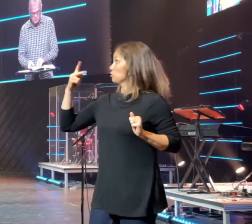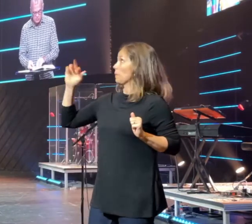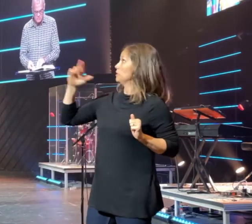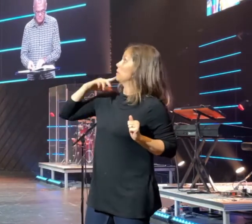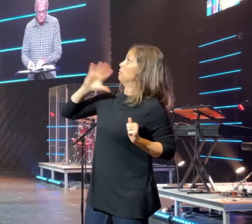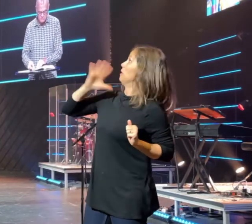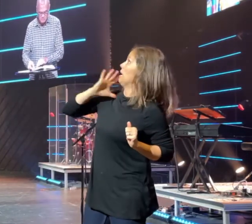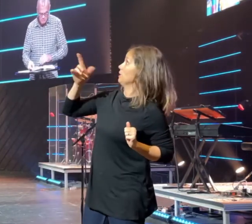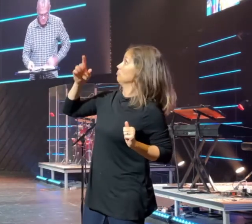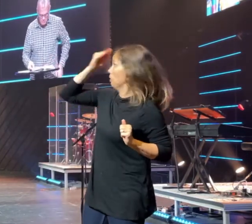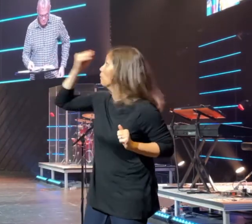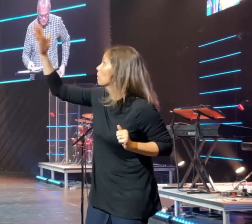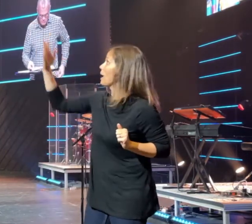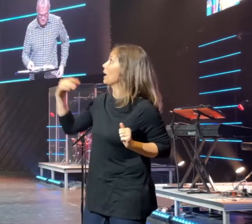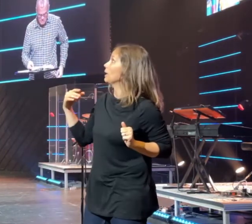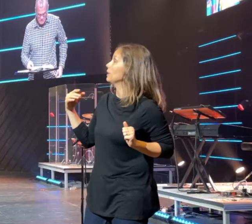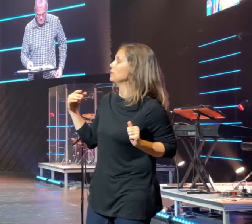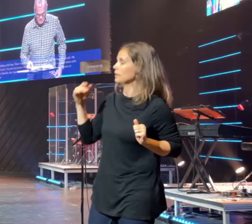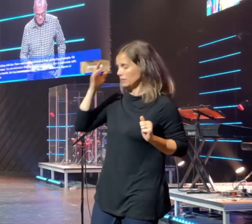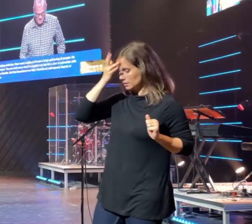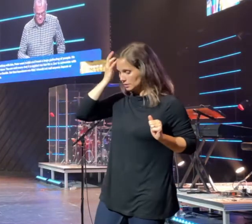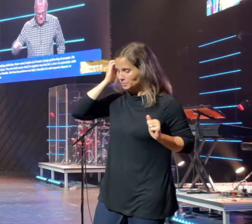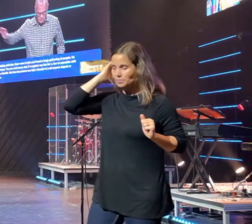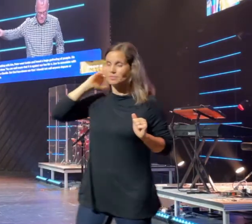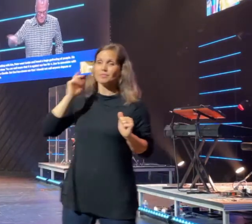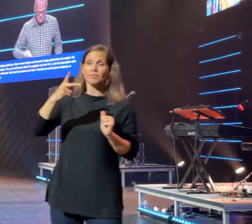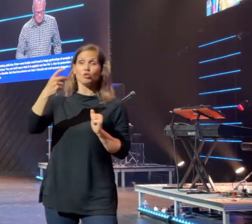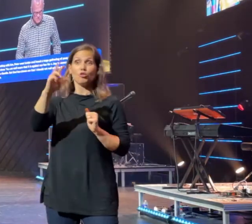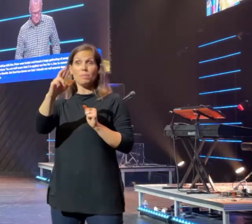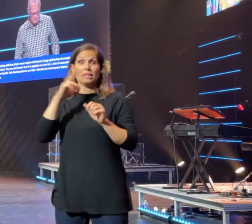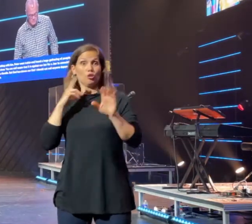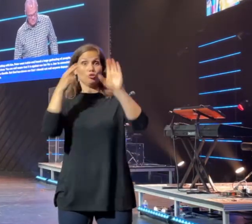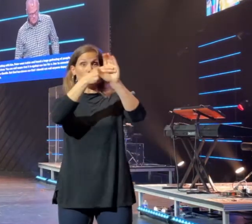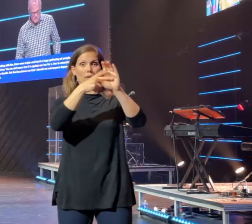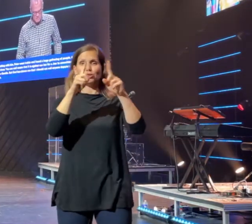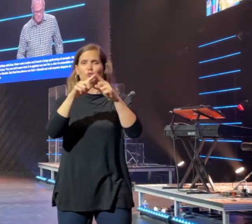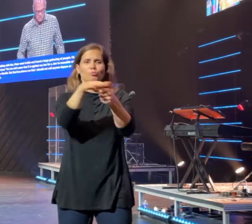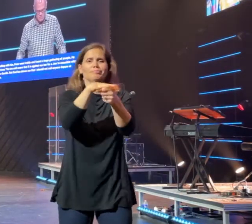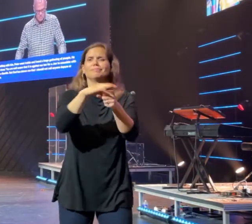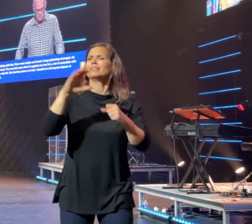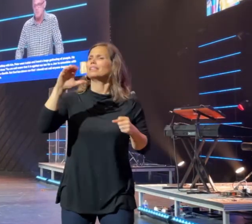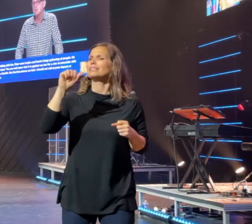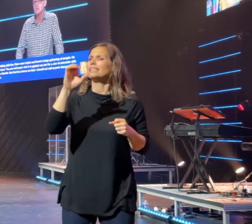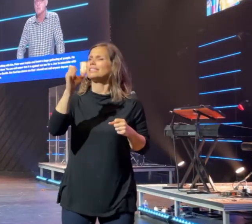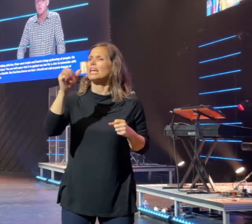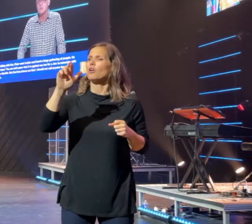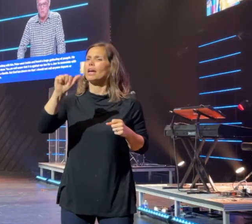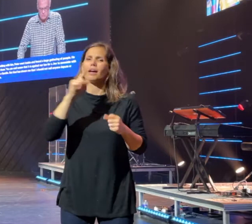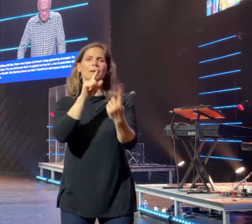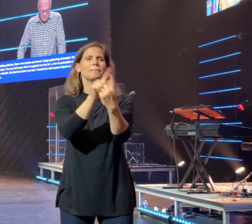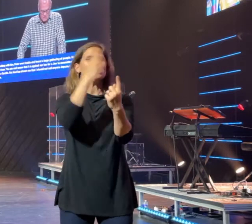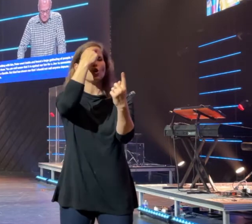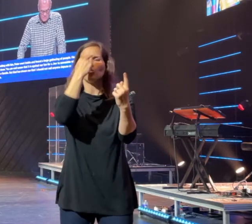Lord told me to. Verse 27. He takes a ride to Caesarea, which is where God had called him, to meet this Roman